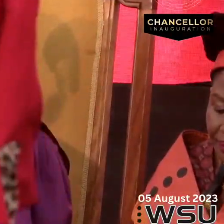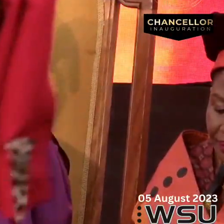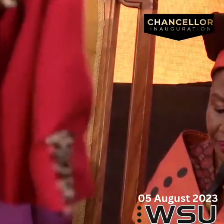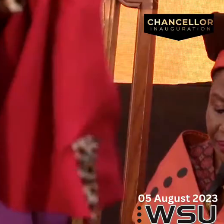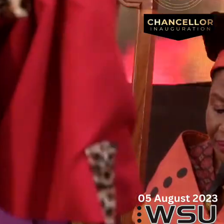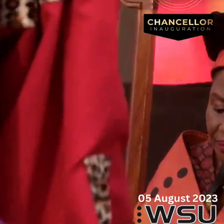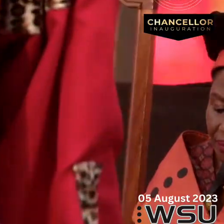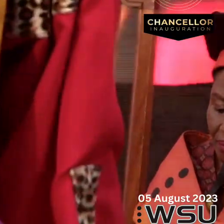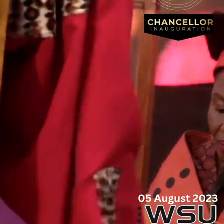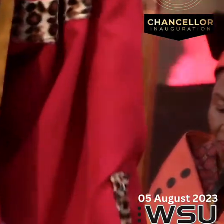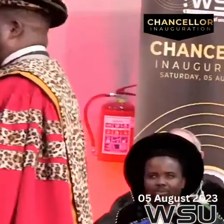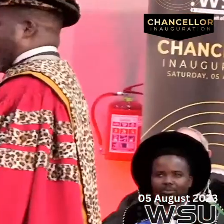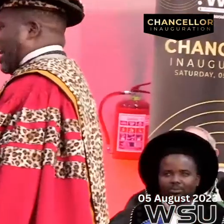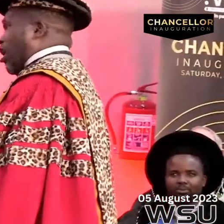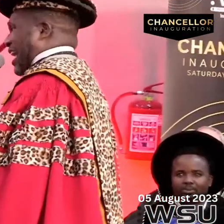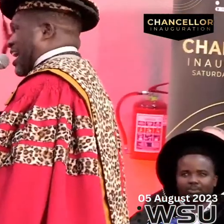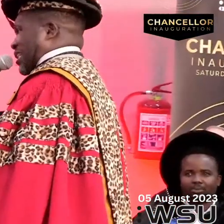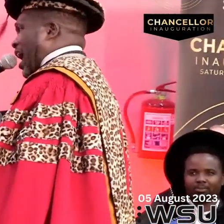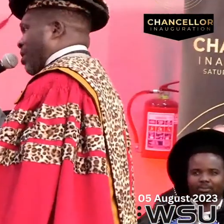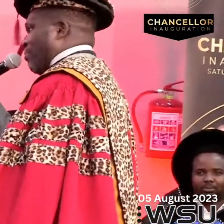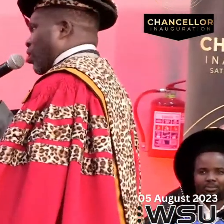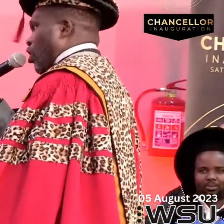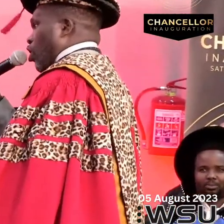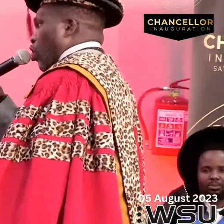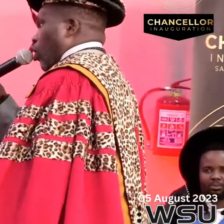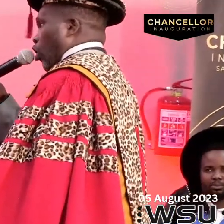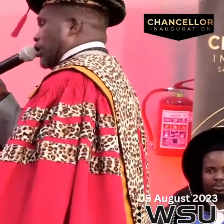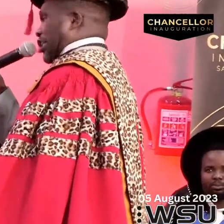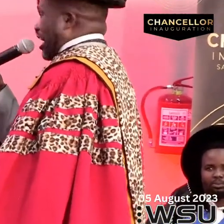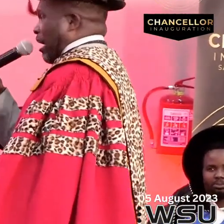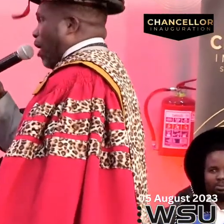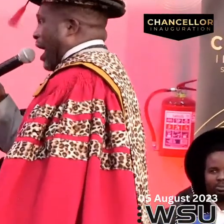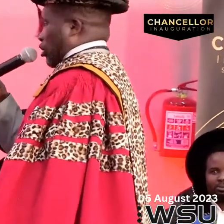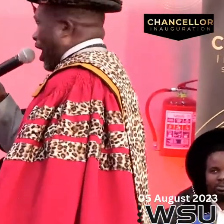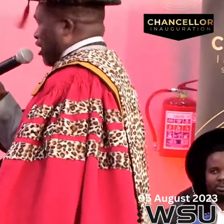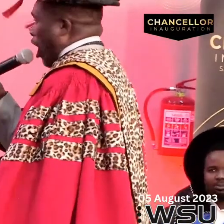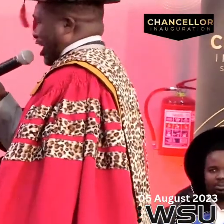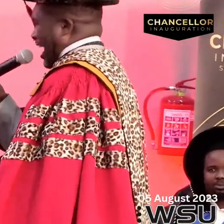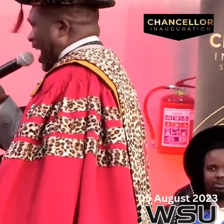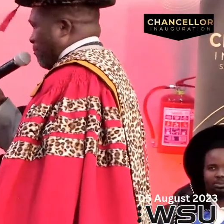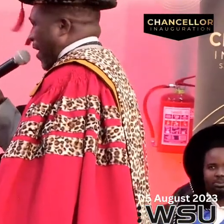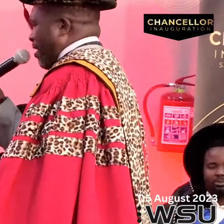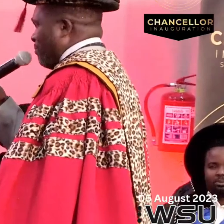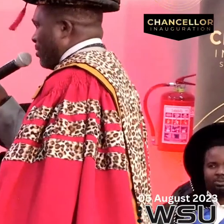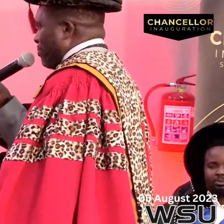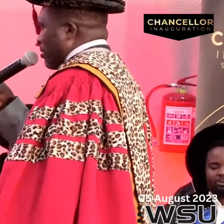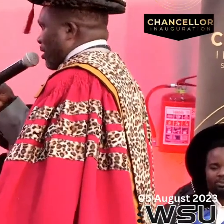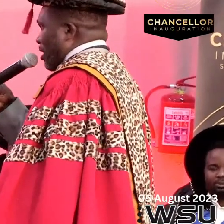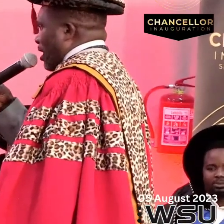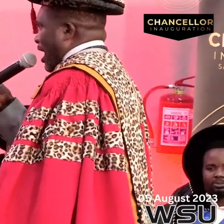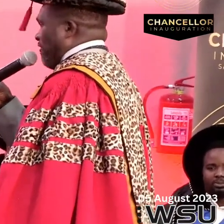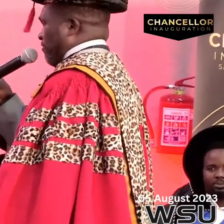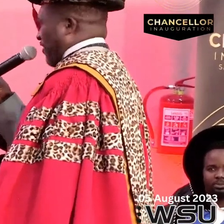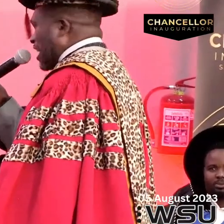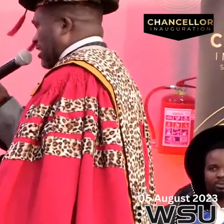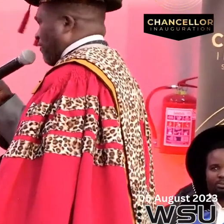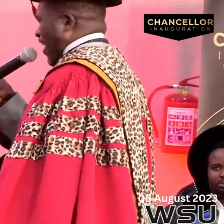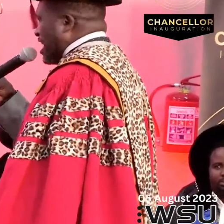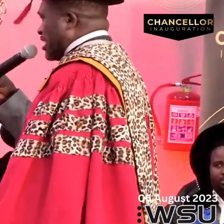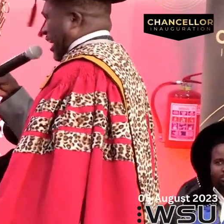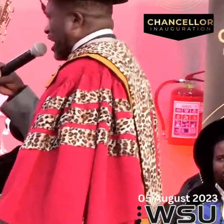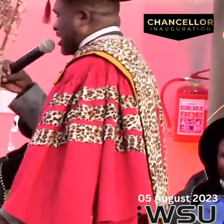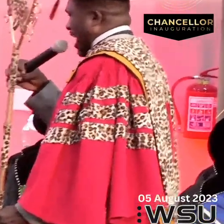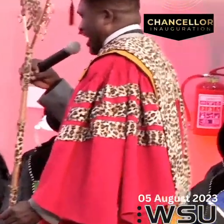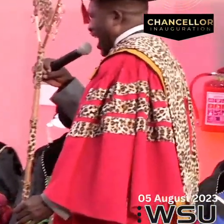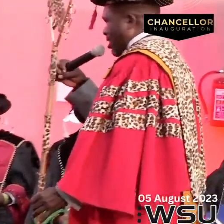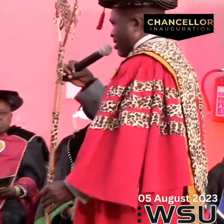yayingu professor nkuhlu ngelo xesha Unzinga lwazo ekhokhela apha. A first